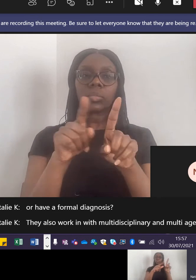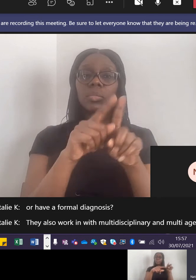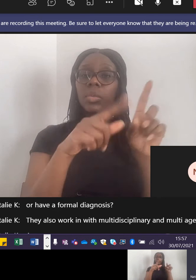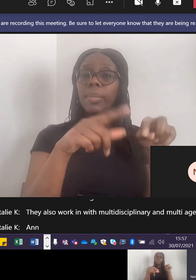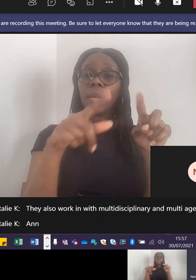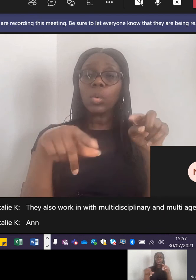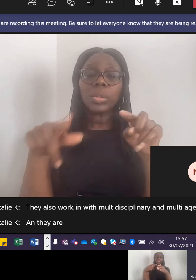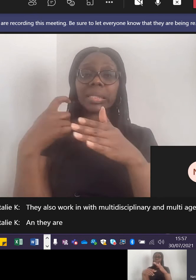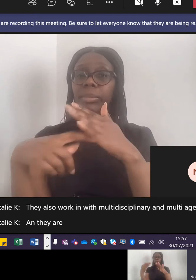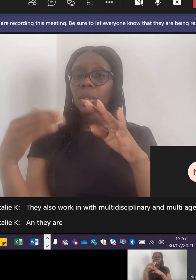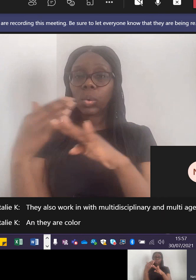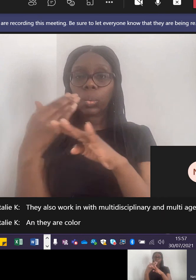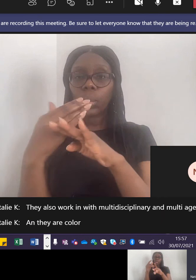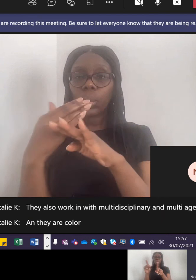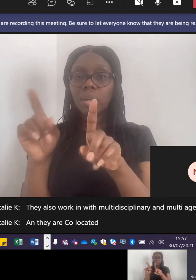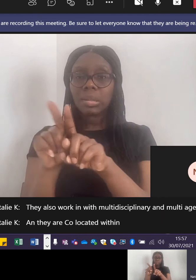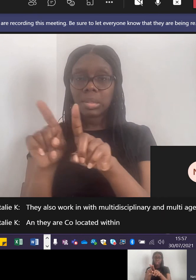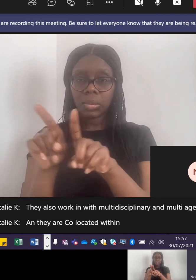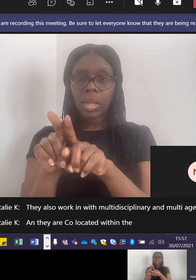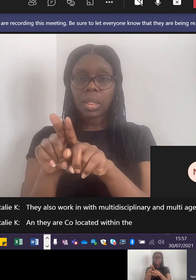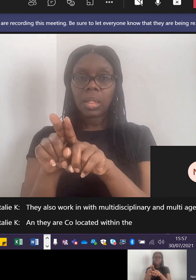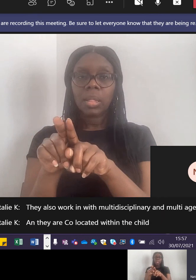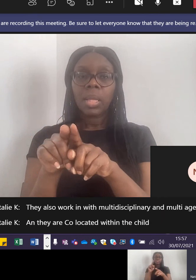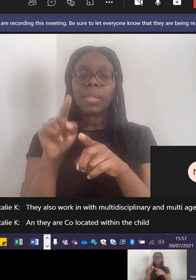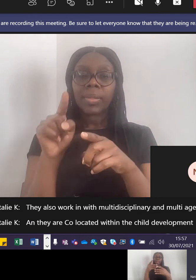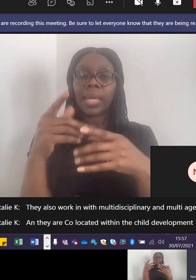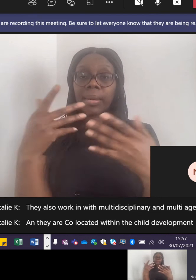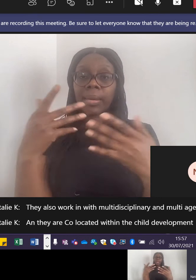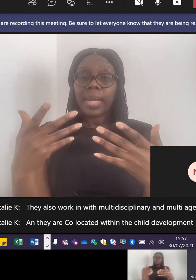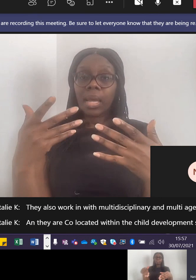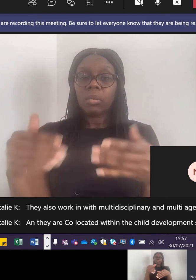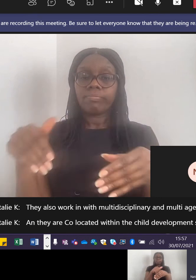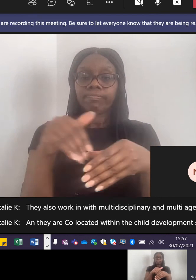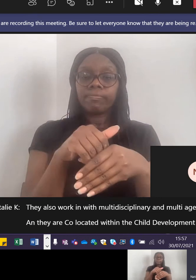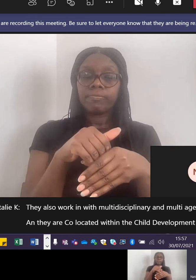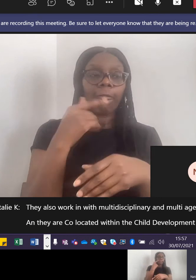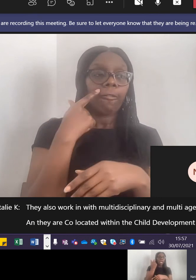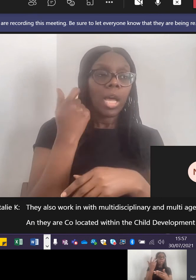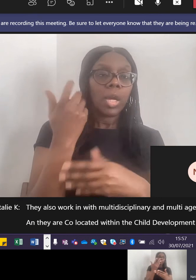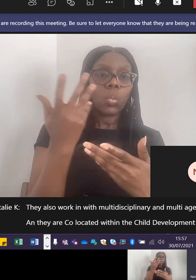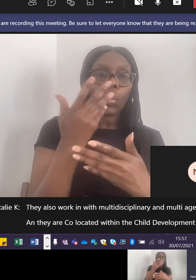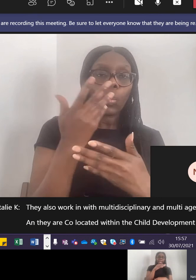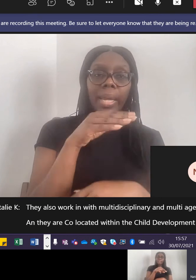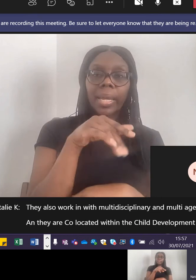They are co-located within the Child Development Service,